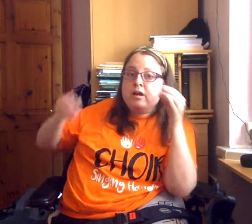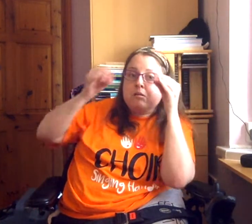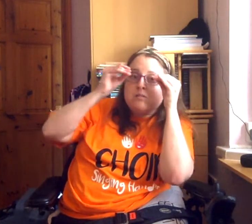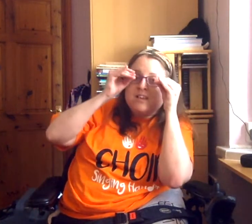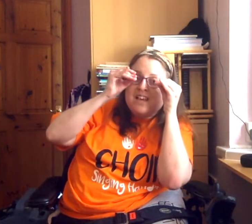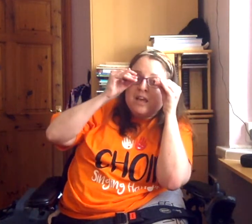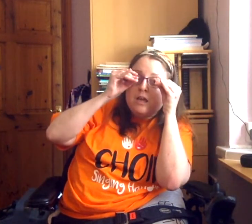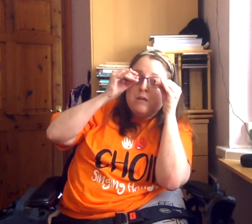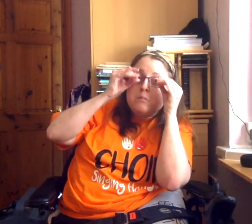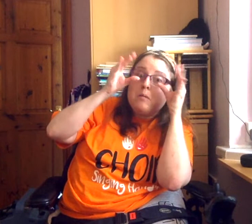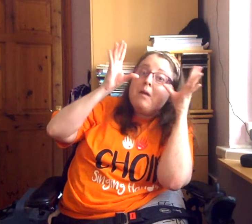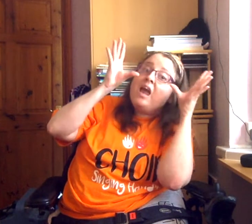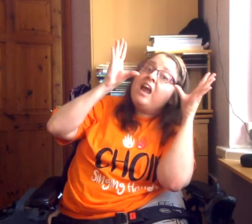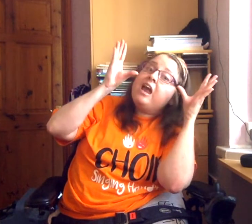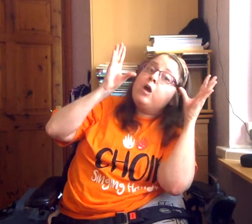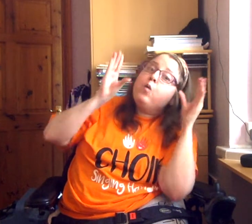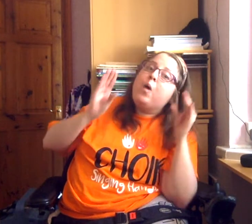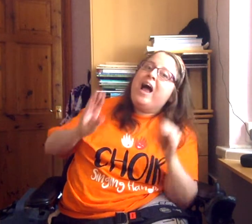dreams keeping me away.